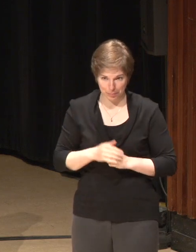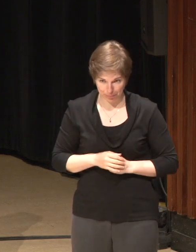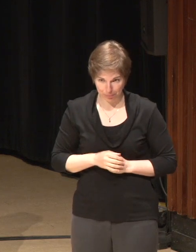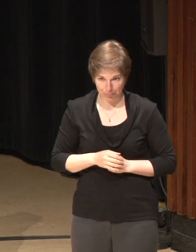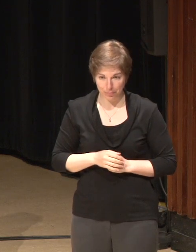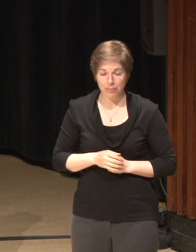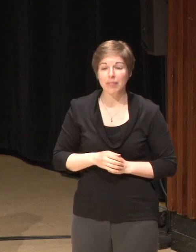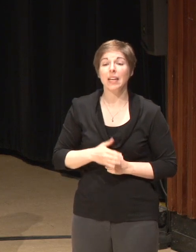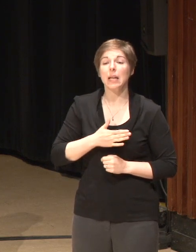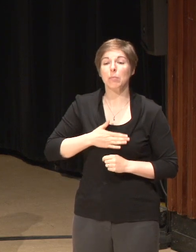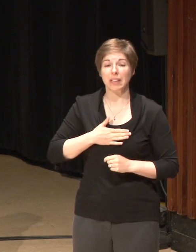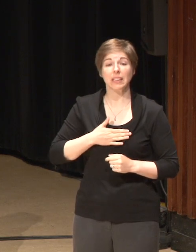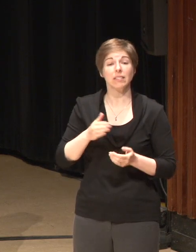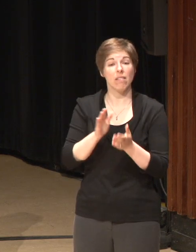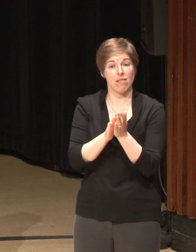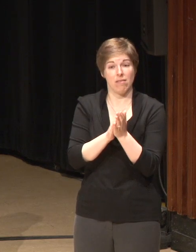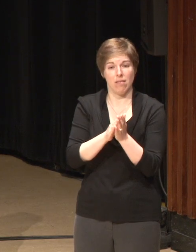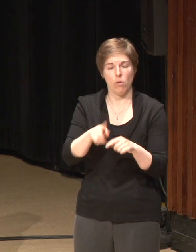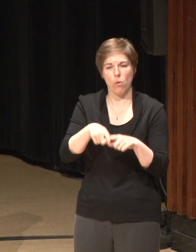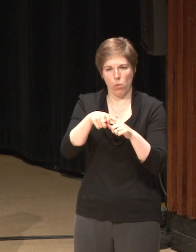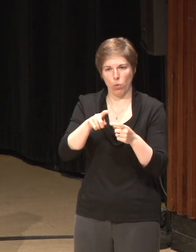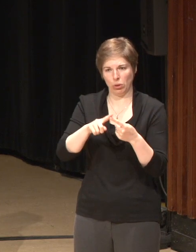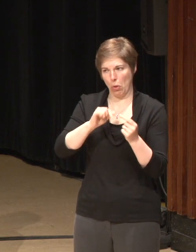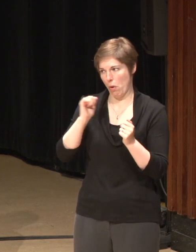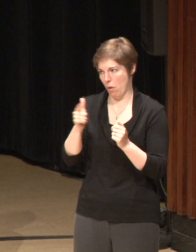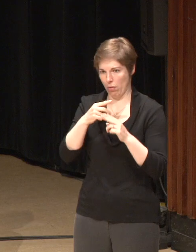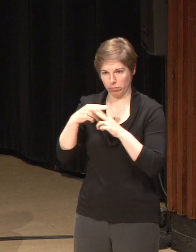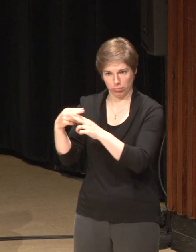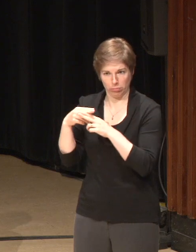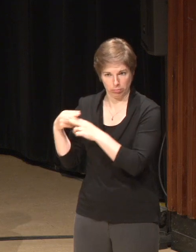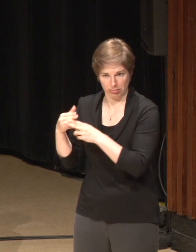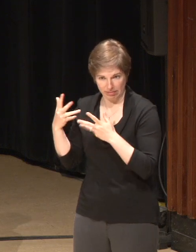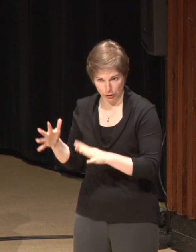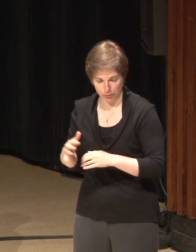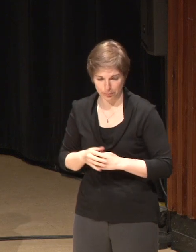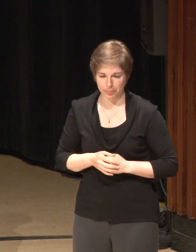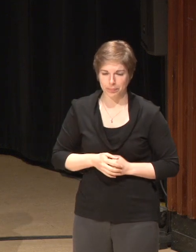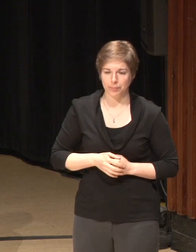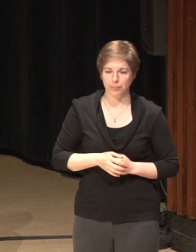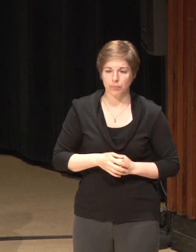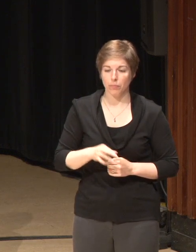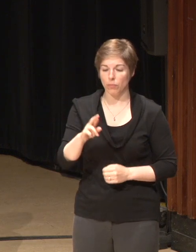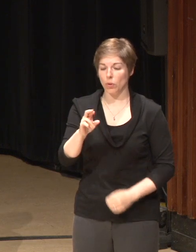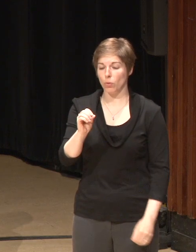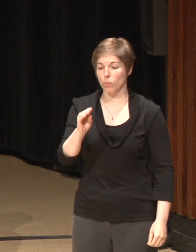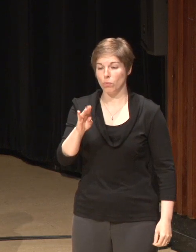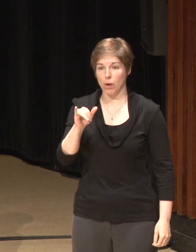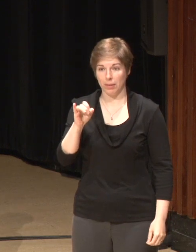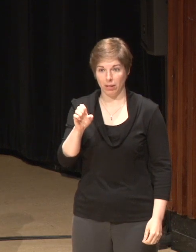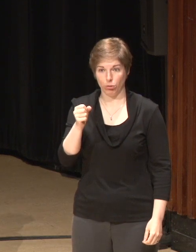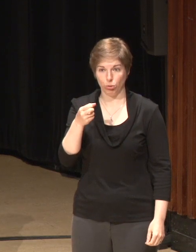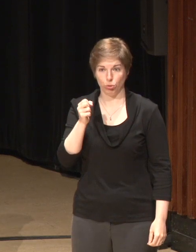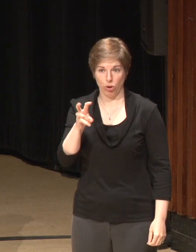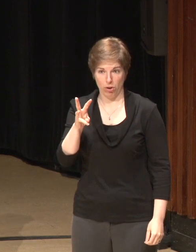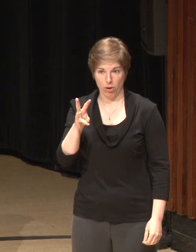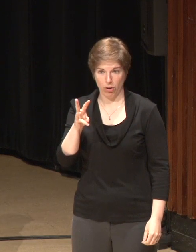your applause until everyone has been introduced. Mr. Robbie Shaw, Honorary